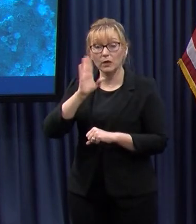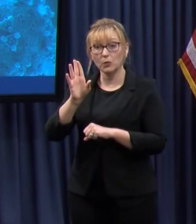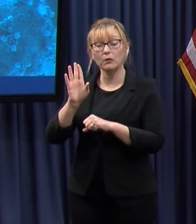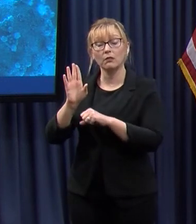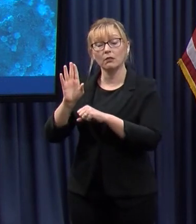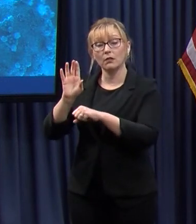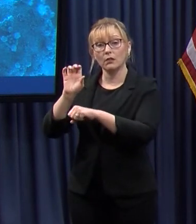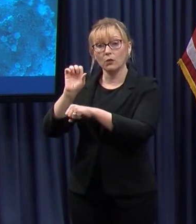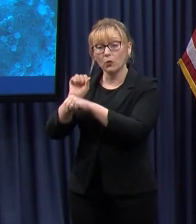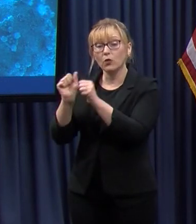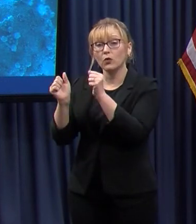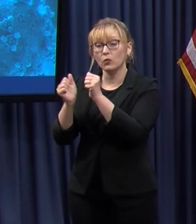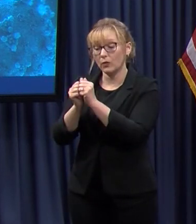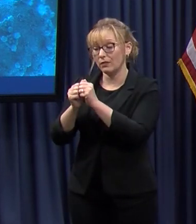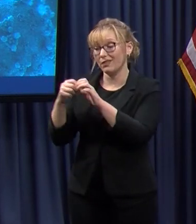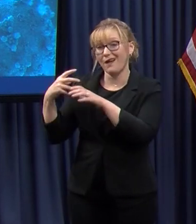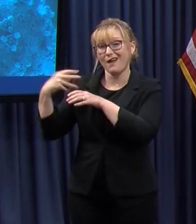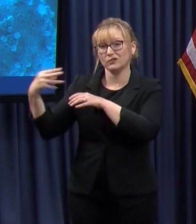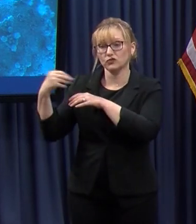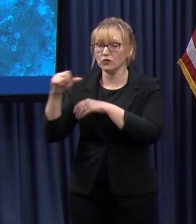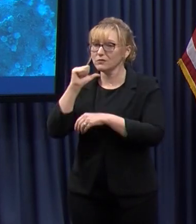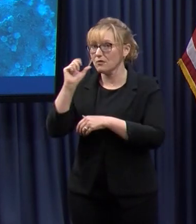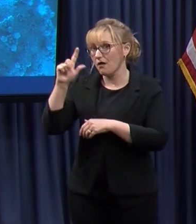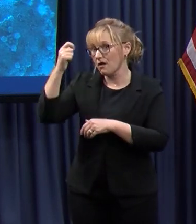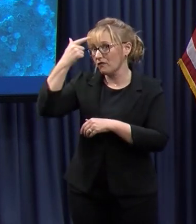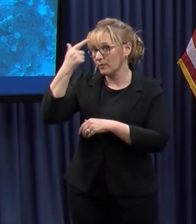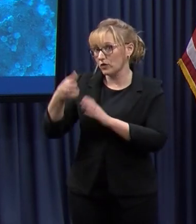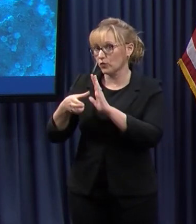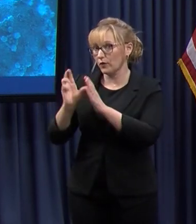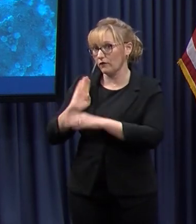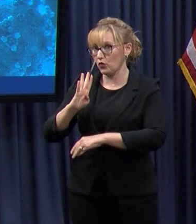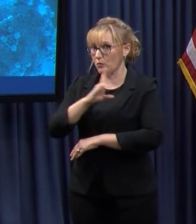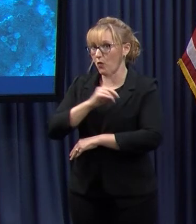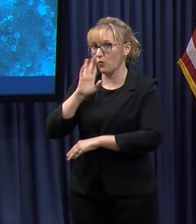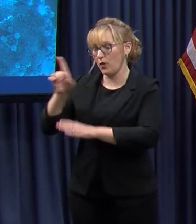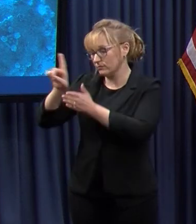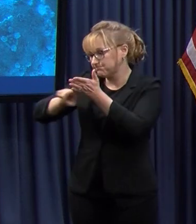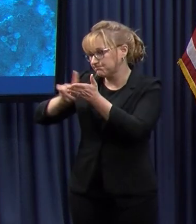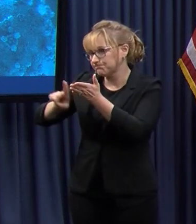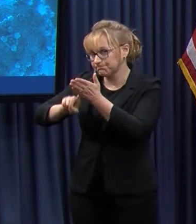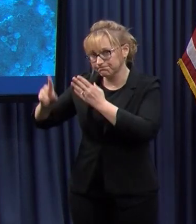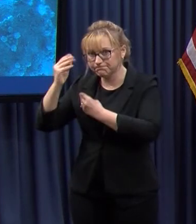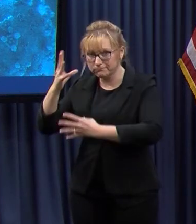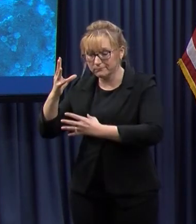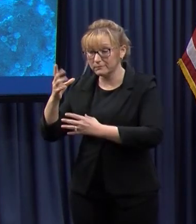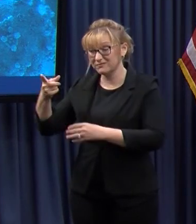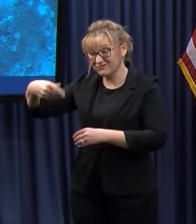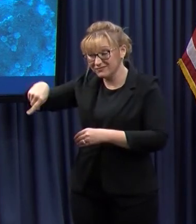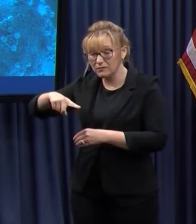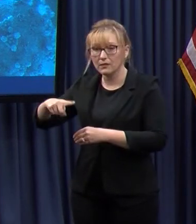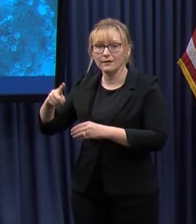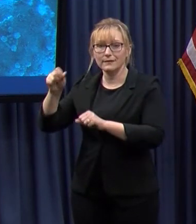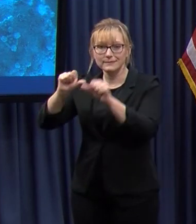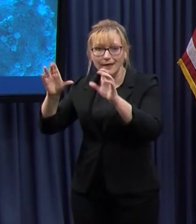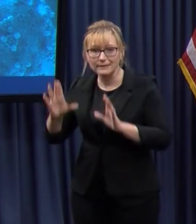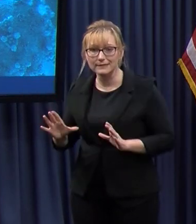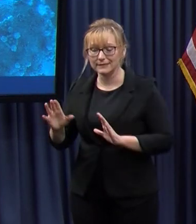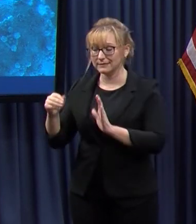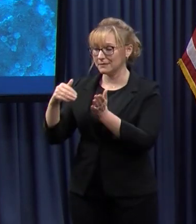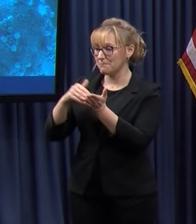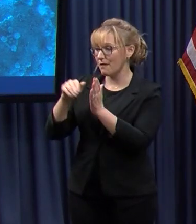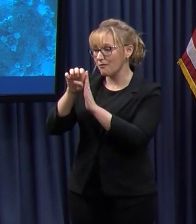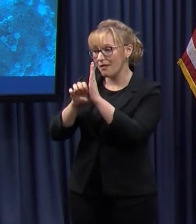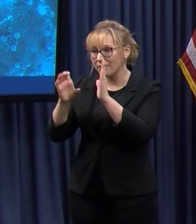external, non-governmental review board who is looking at the data. This group is made up of scientists, medical ethicists,